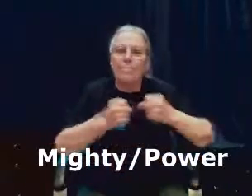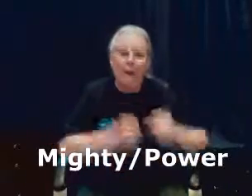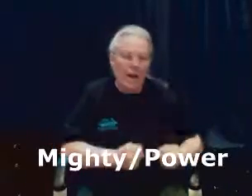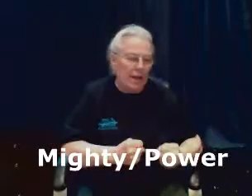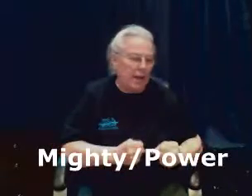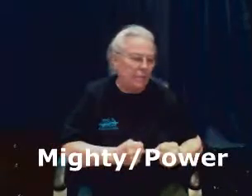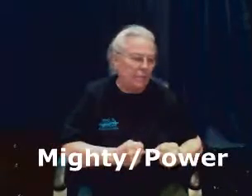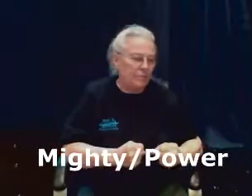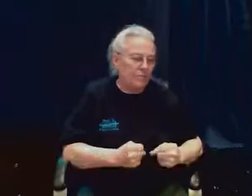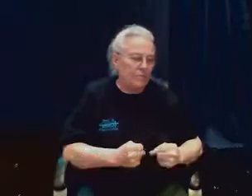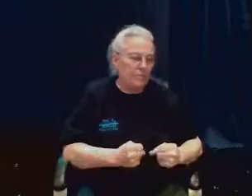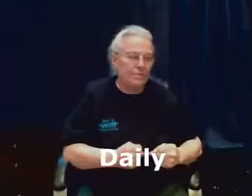Mighty.